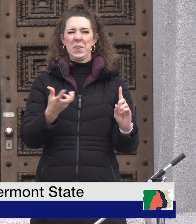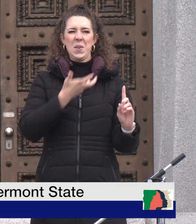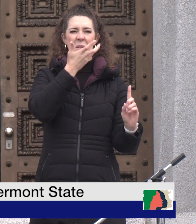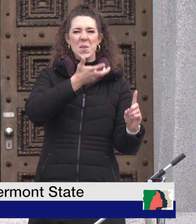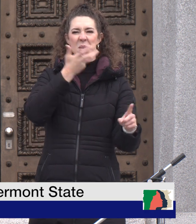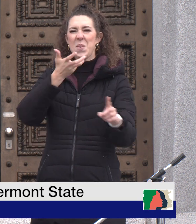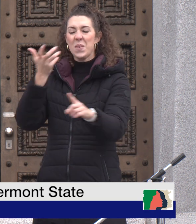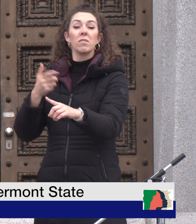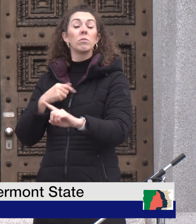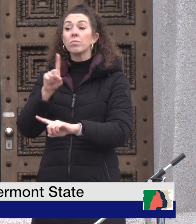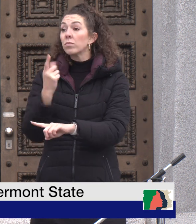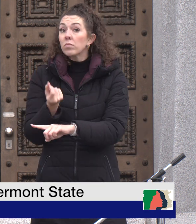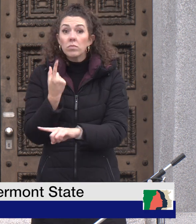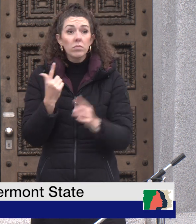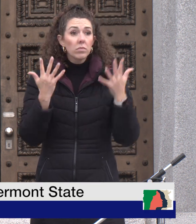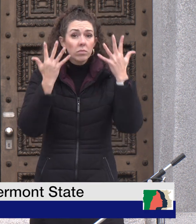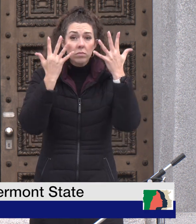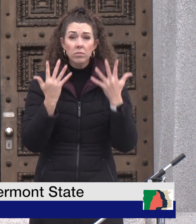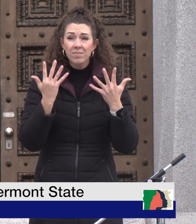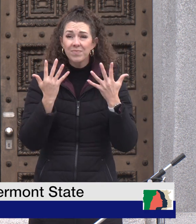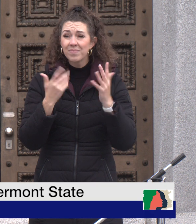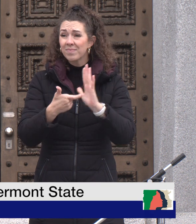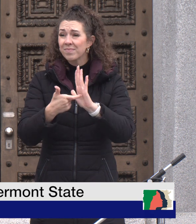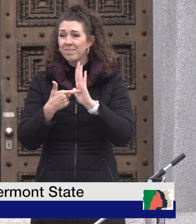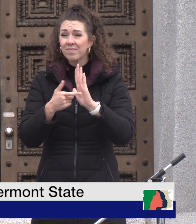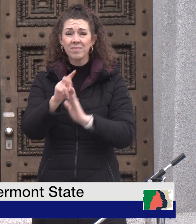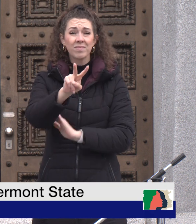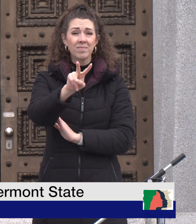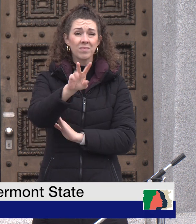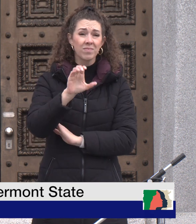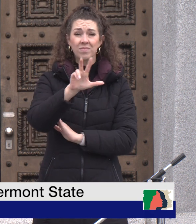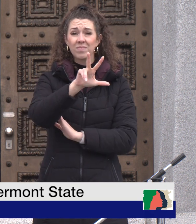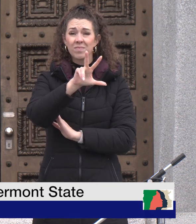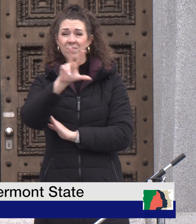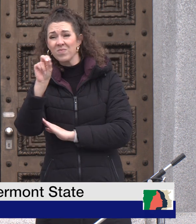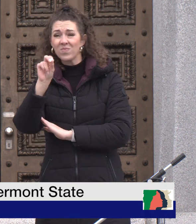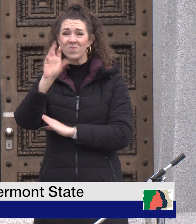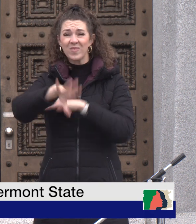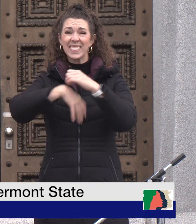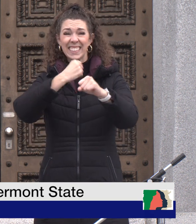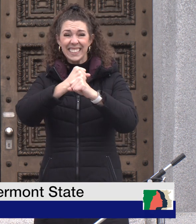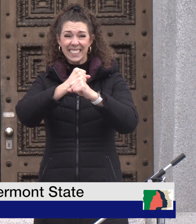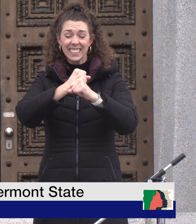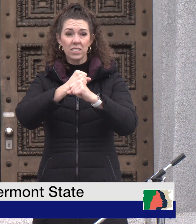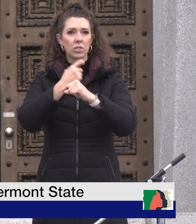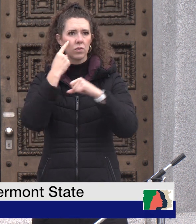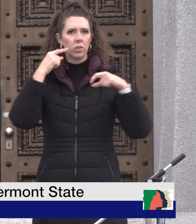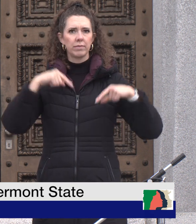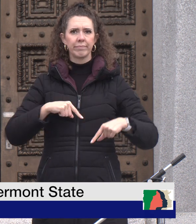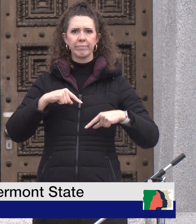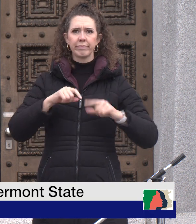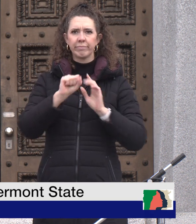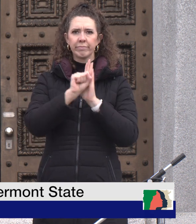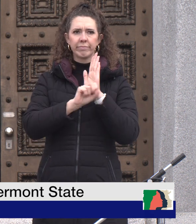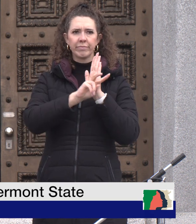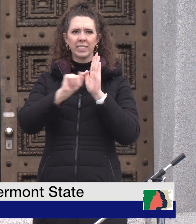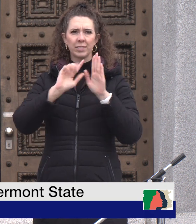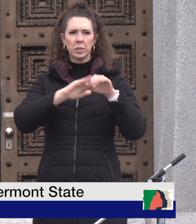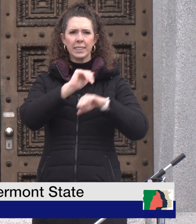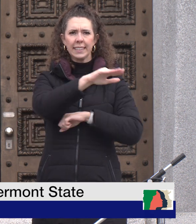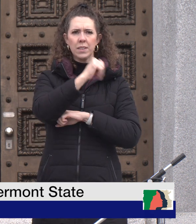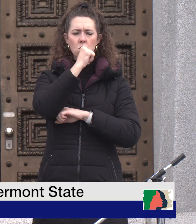Sadly, it took 230 plus years for Vermont to send a woman to